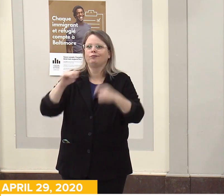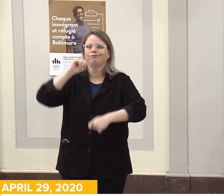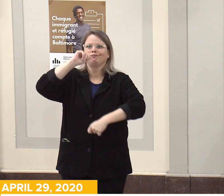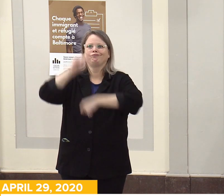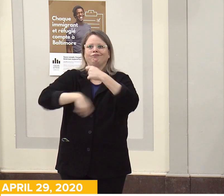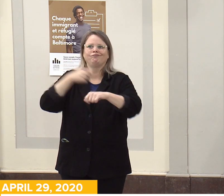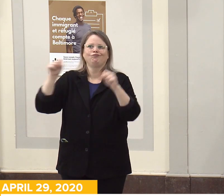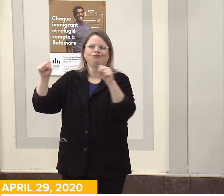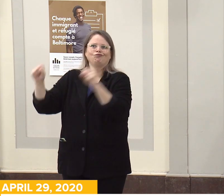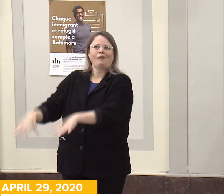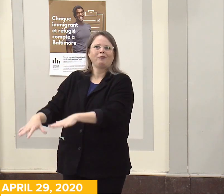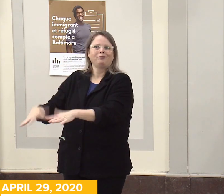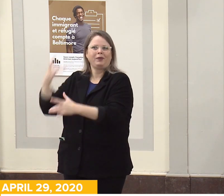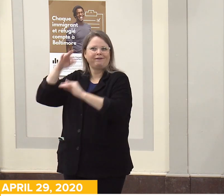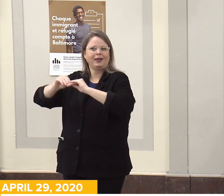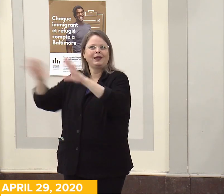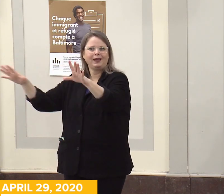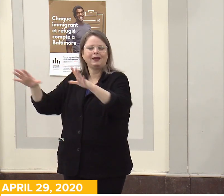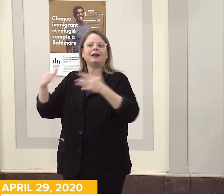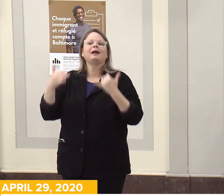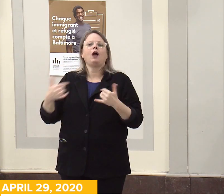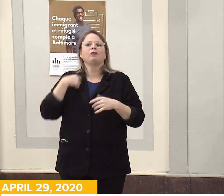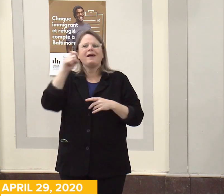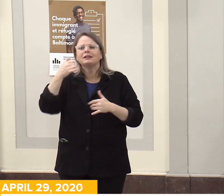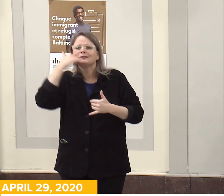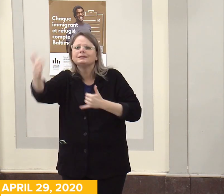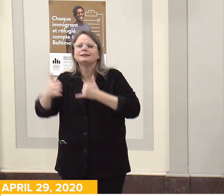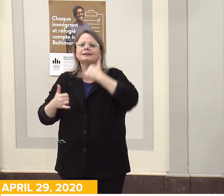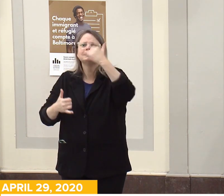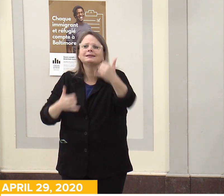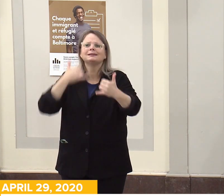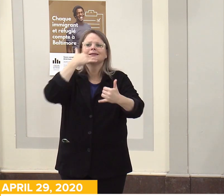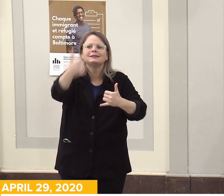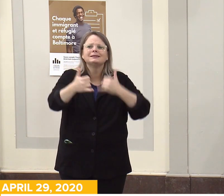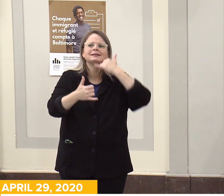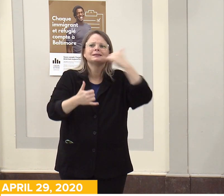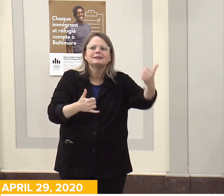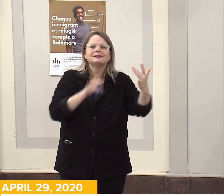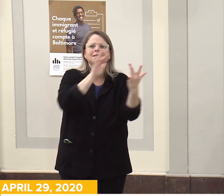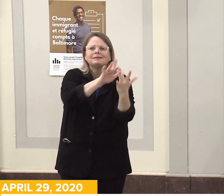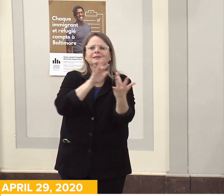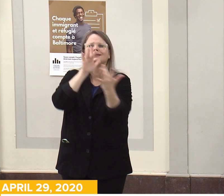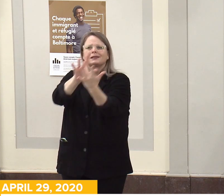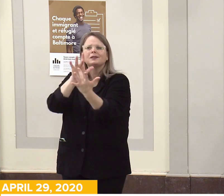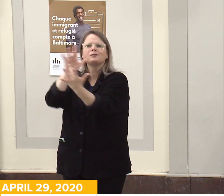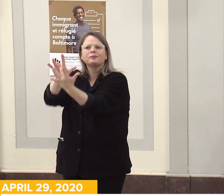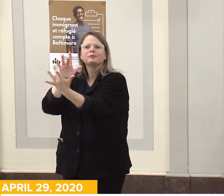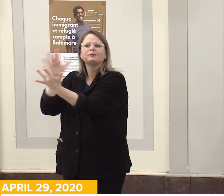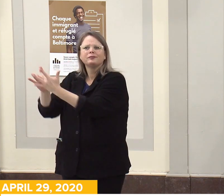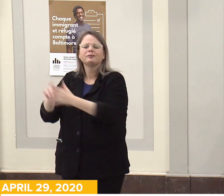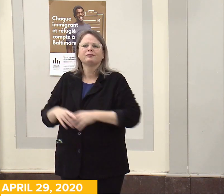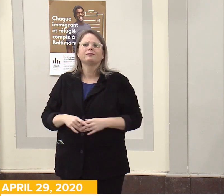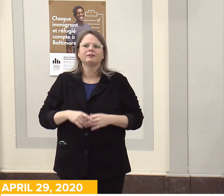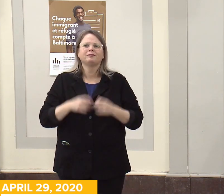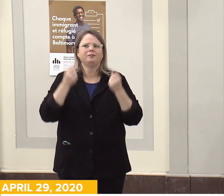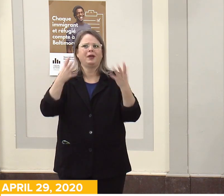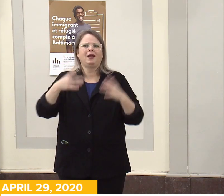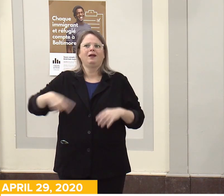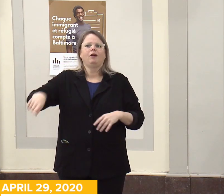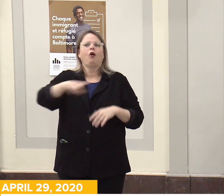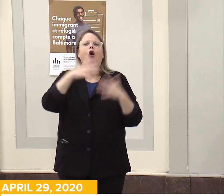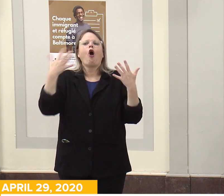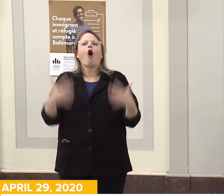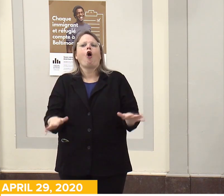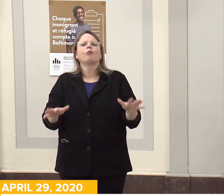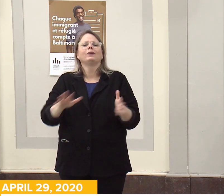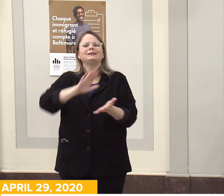banking, something that's tried and true. Another thing that we've done is that a lot of these communities, they're already the go-to community organizations